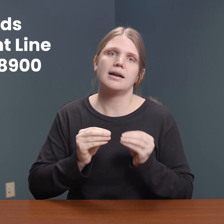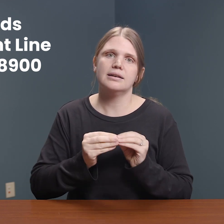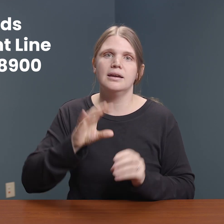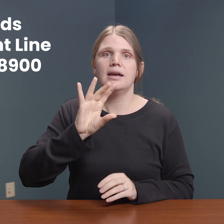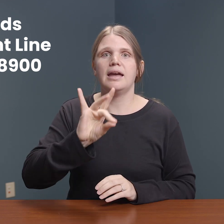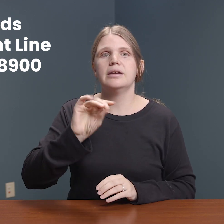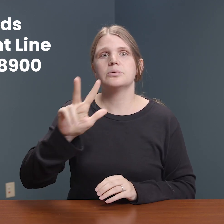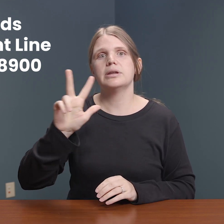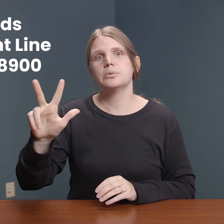line